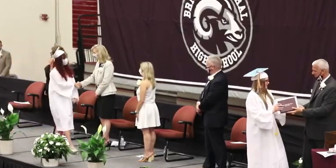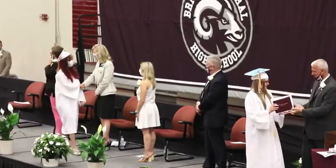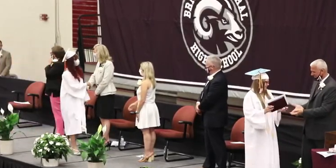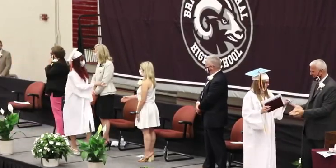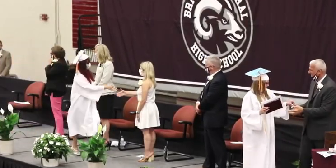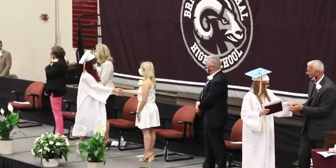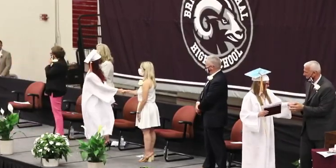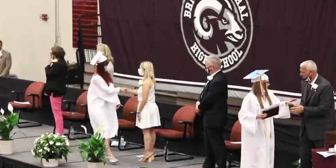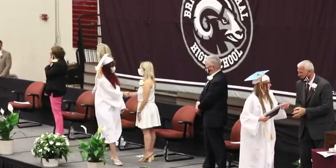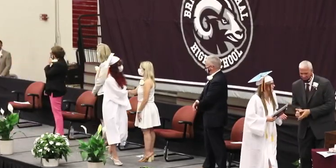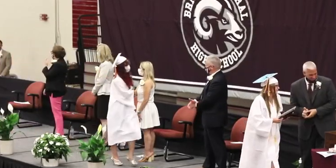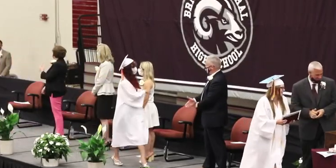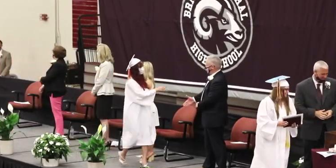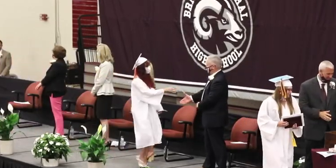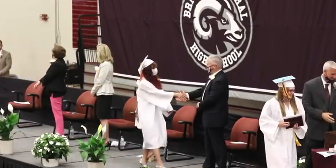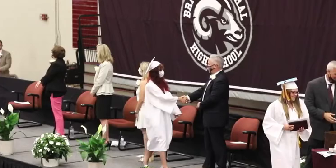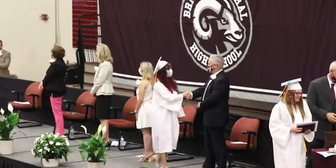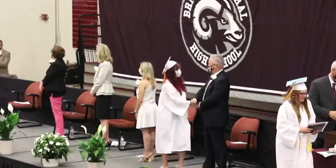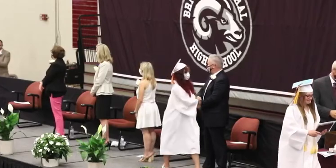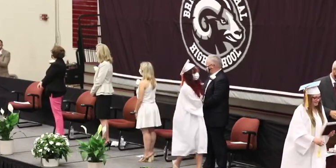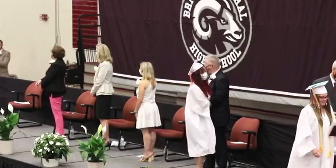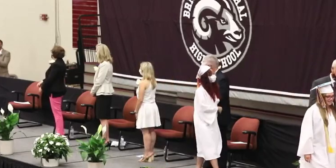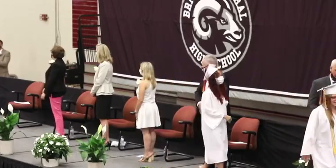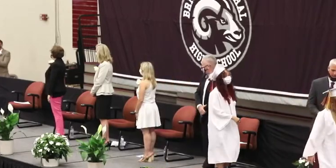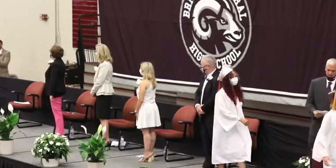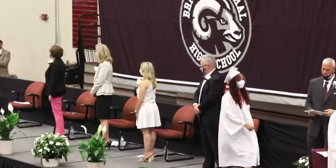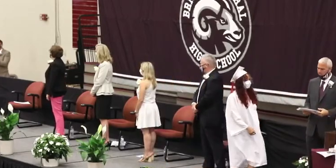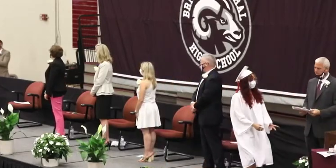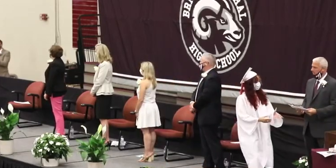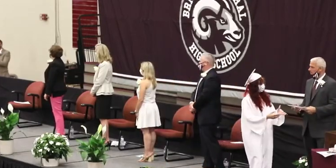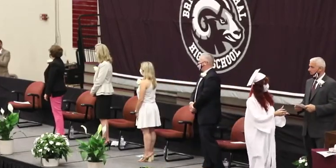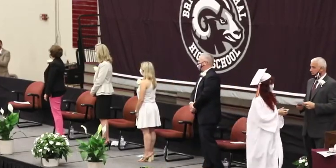Caitlin Elizabeth Hildebrand.